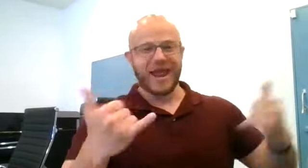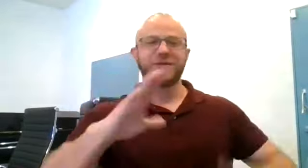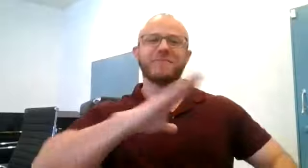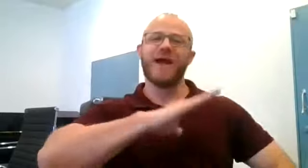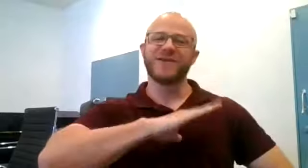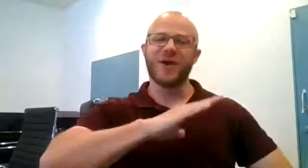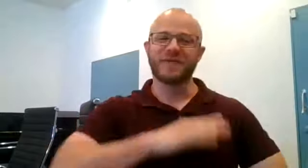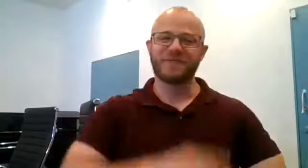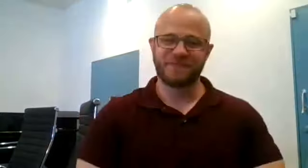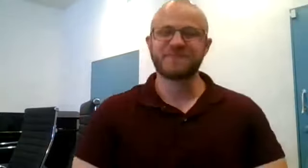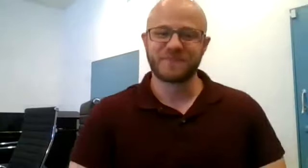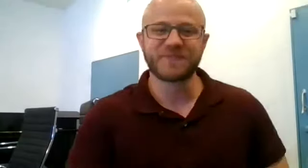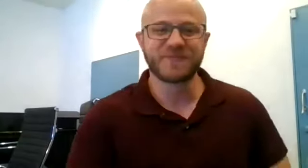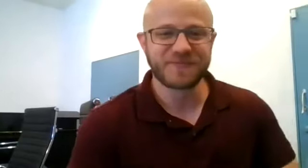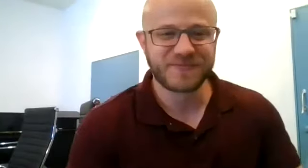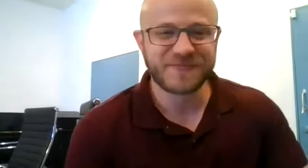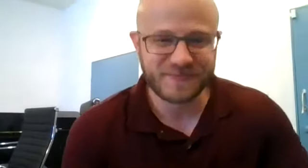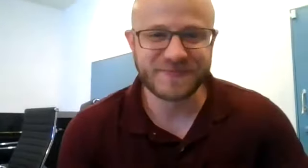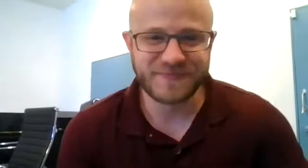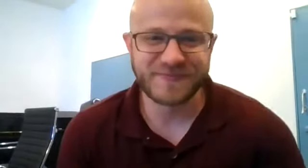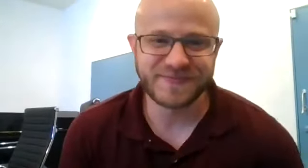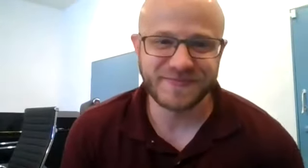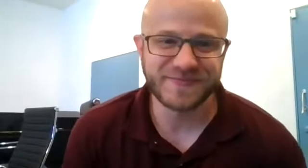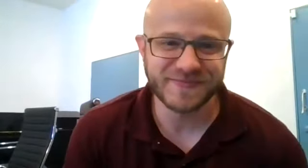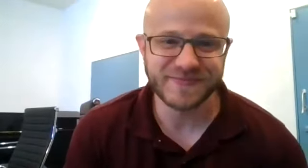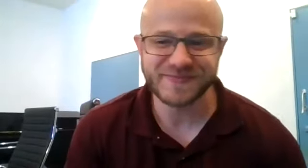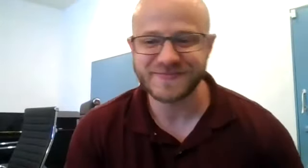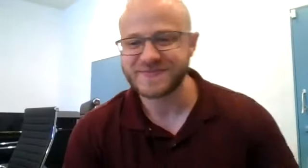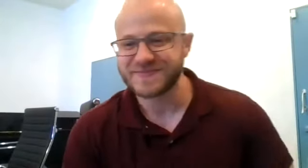But that's his name, Bayang, but it looks like fine.